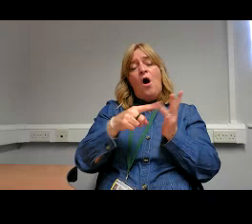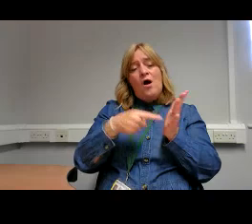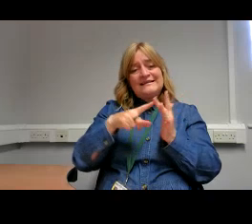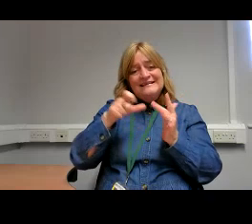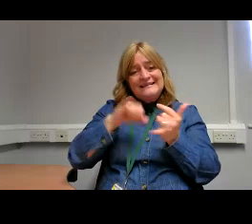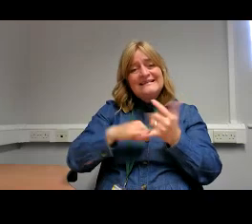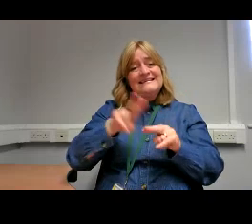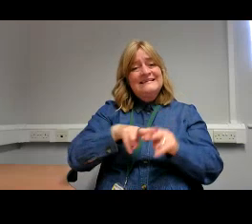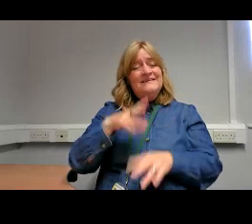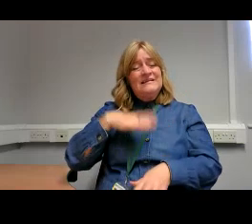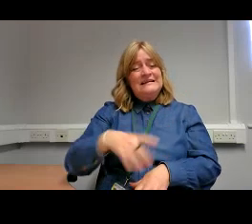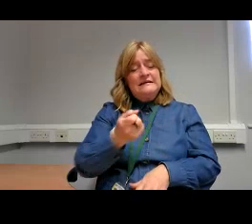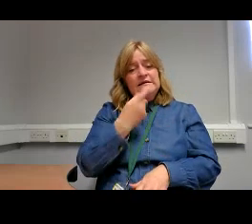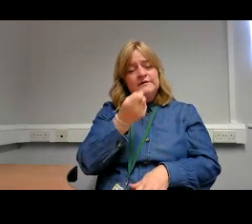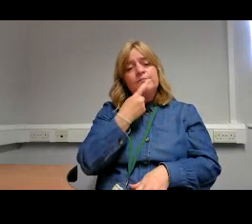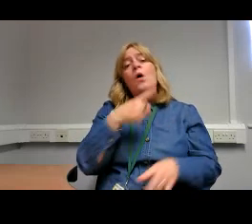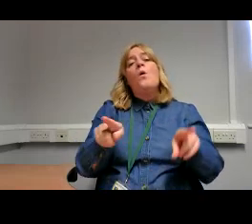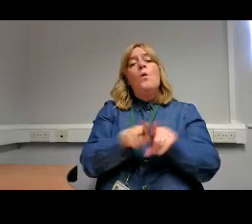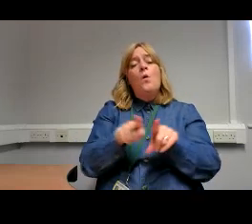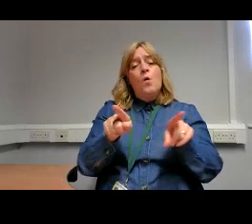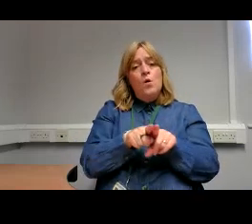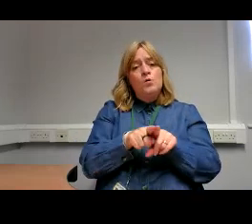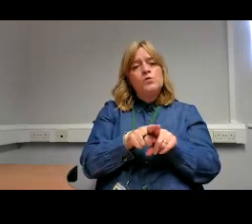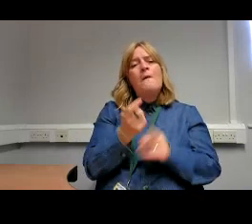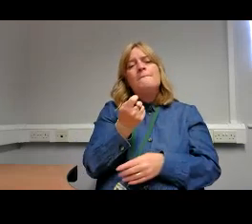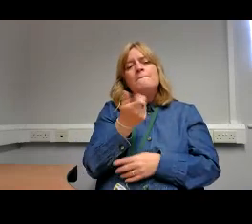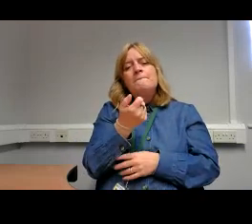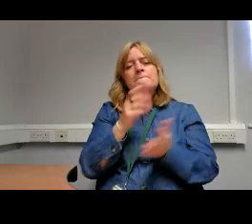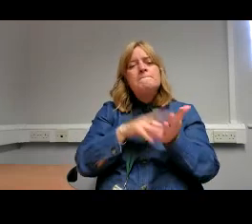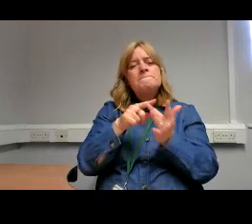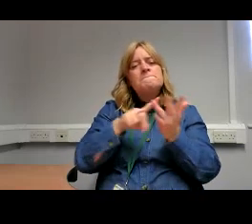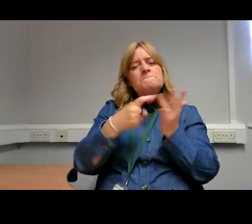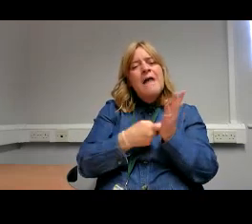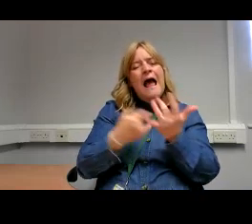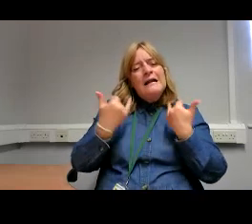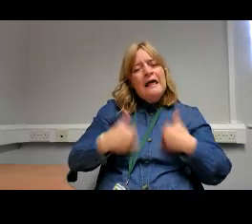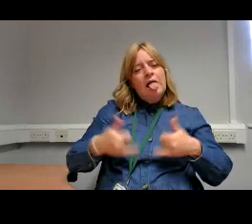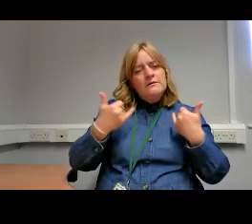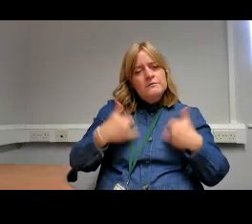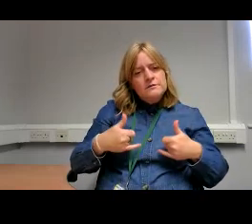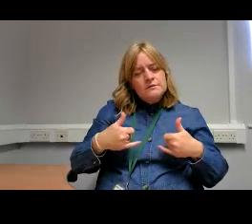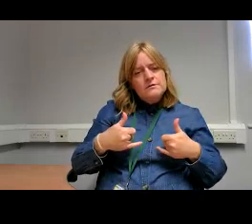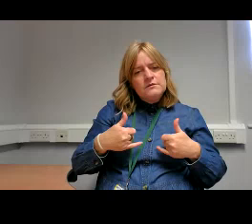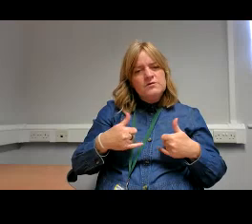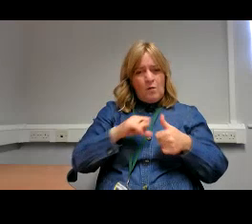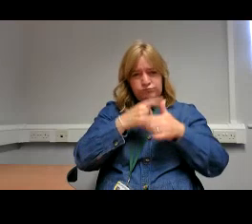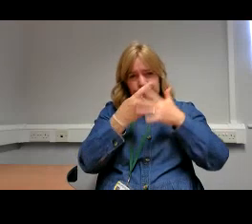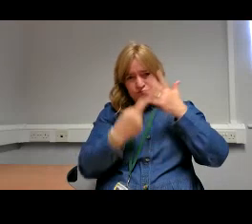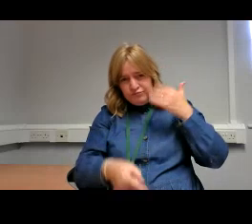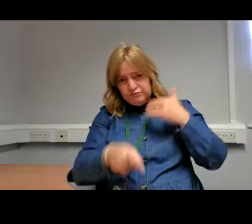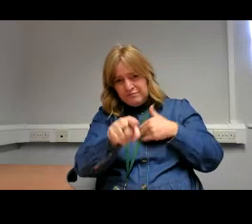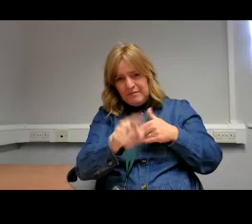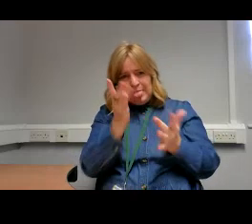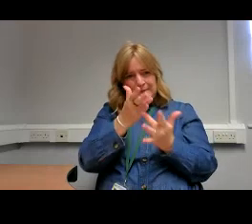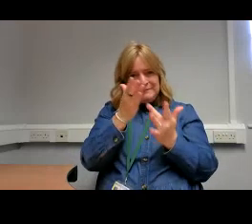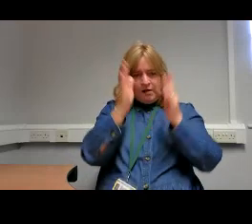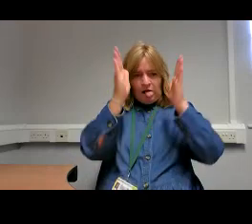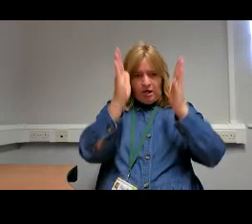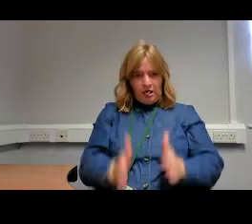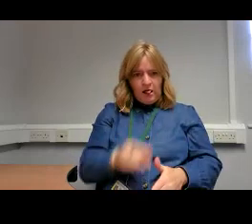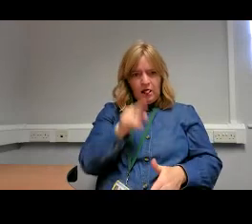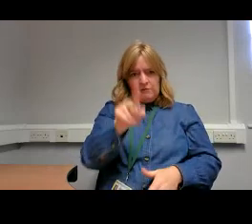Minor illness is another area that community pharmacies see a lot of patients around. So all of those conditions that are in the box there in the middle,